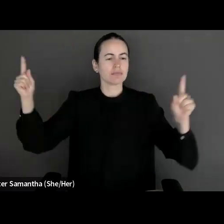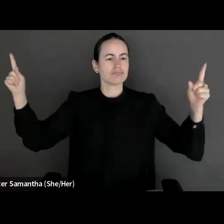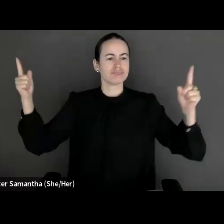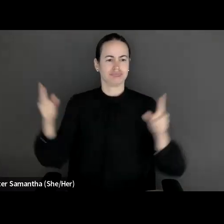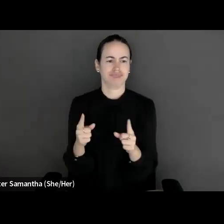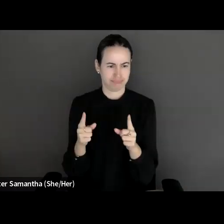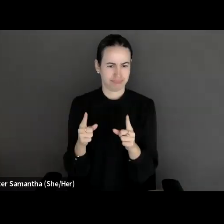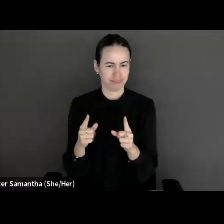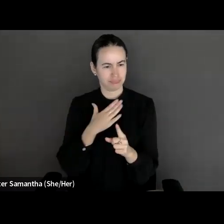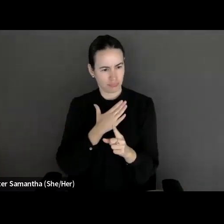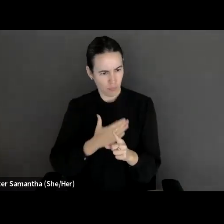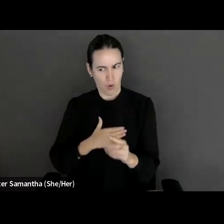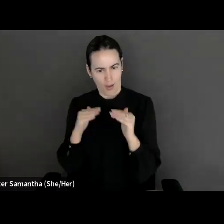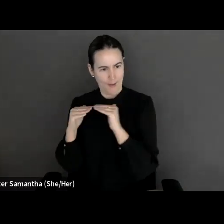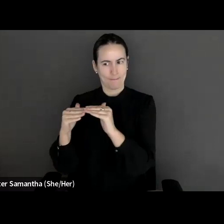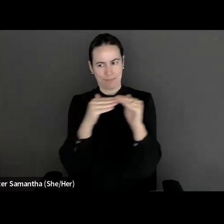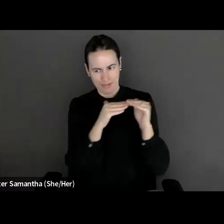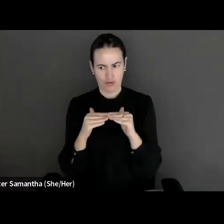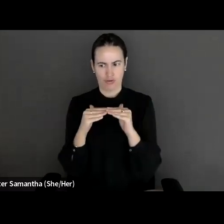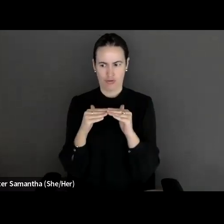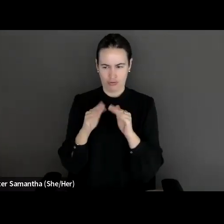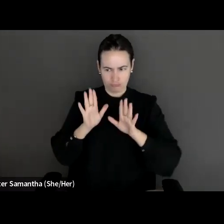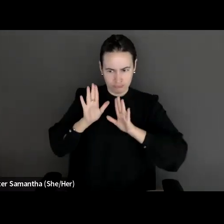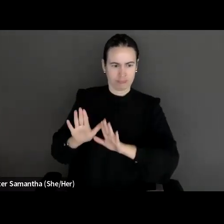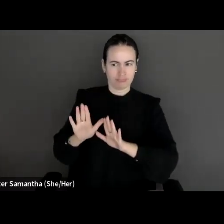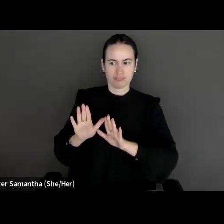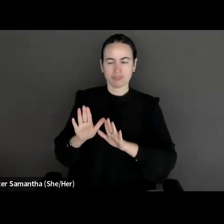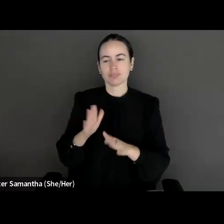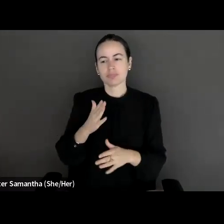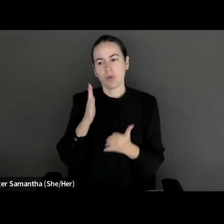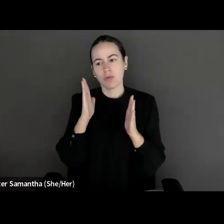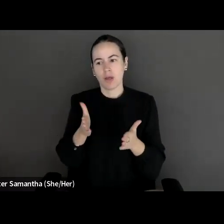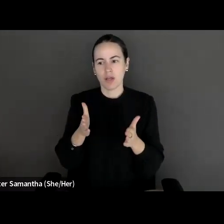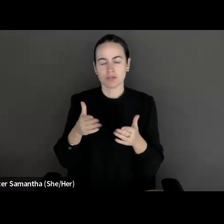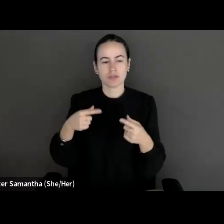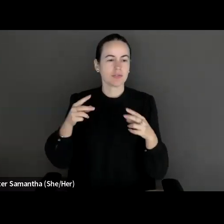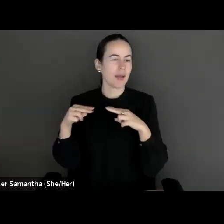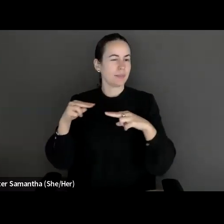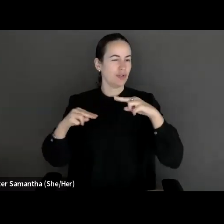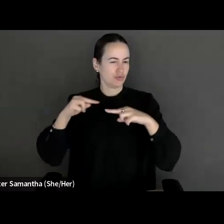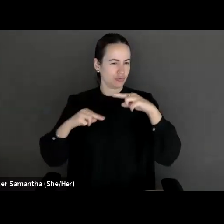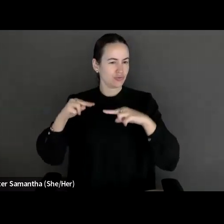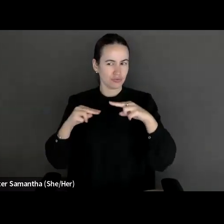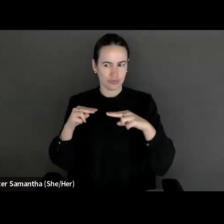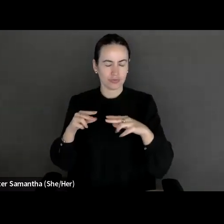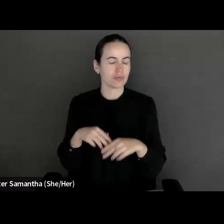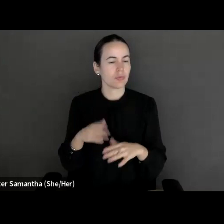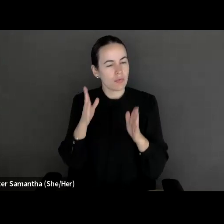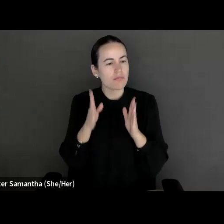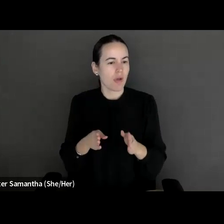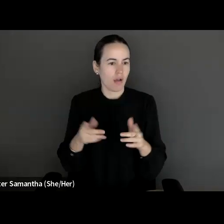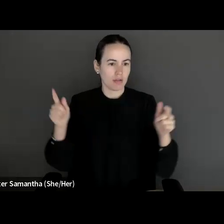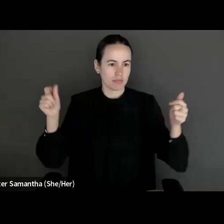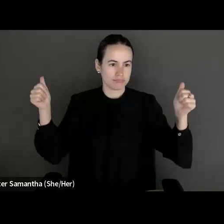we excluded quite a lot of studies, and I'm happy to talk about that in question time. Anyway, we had this corpus of 36